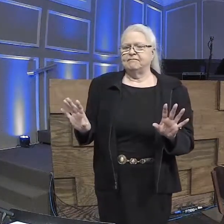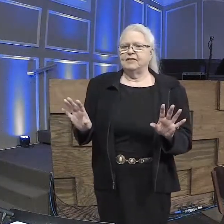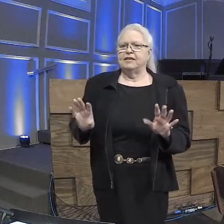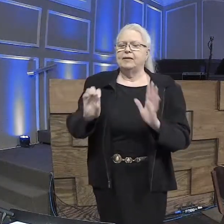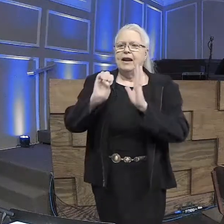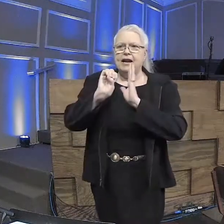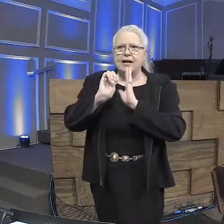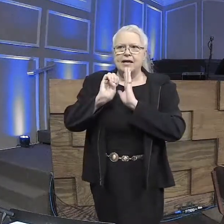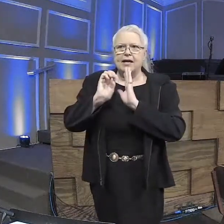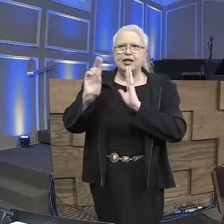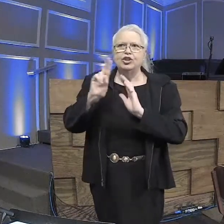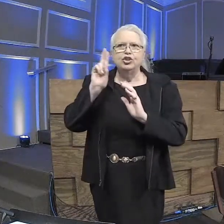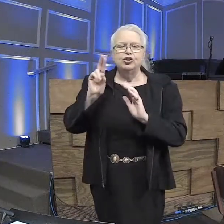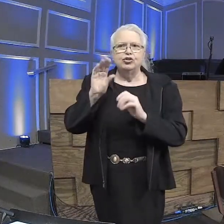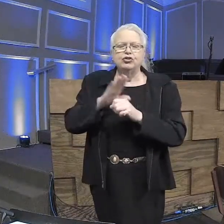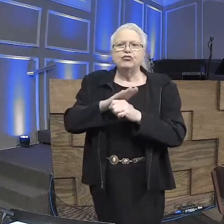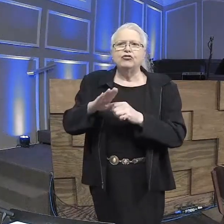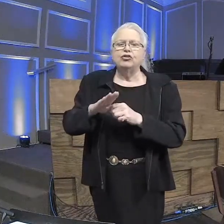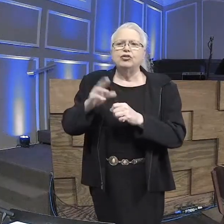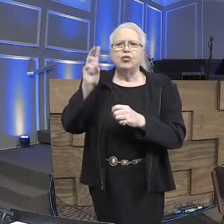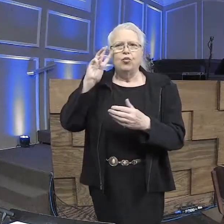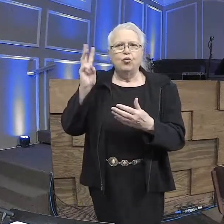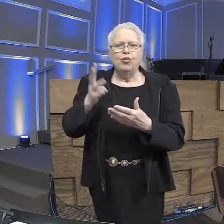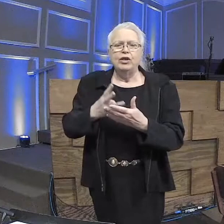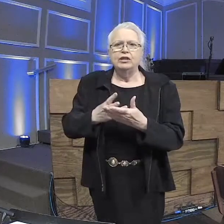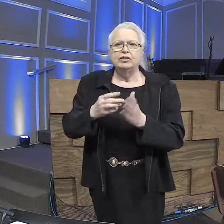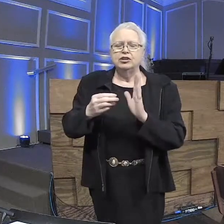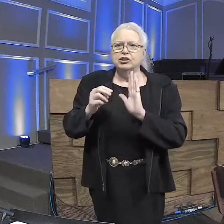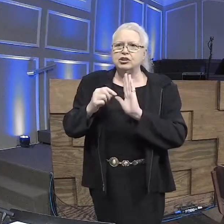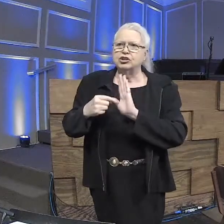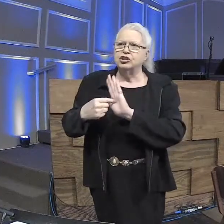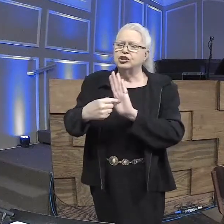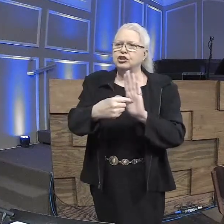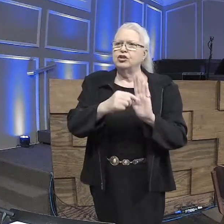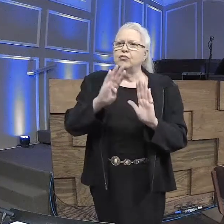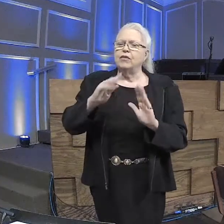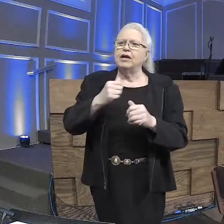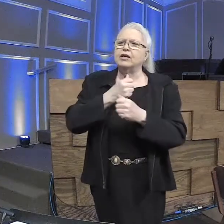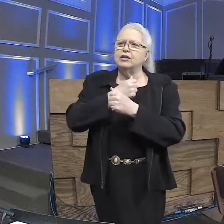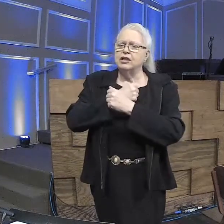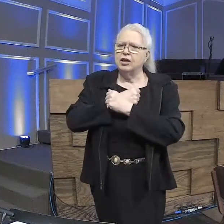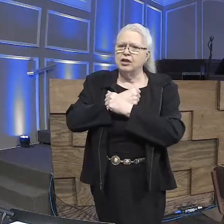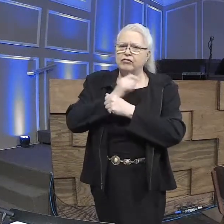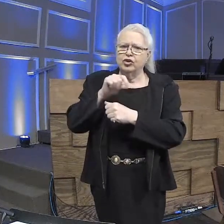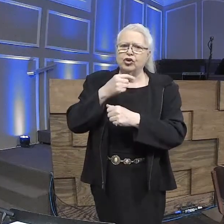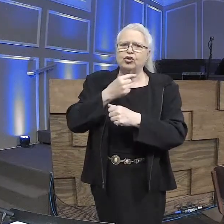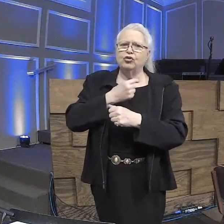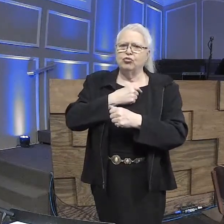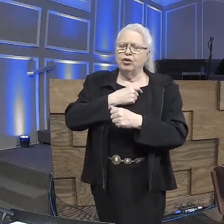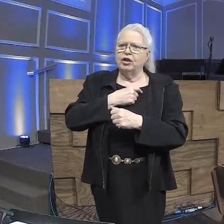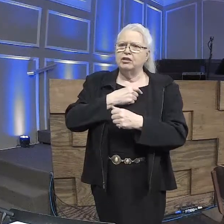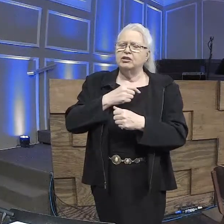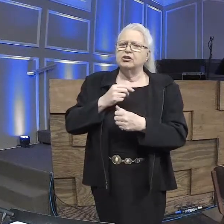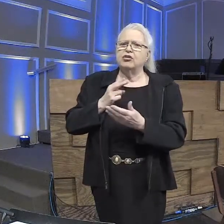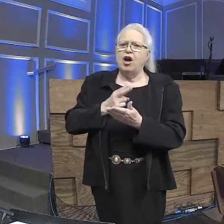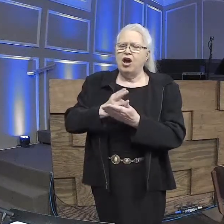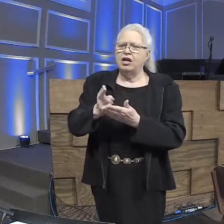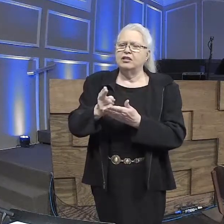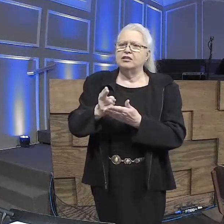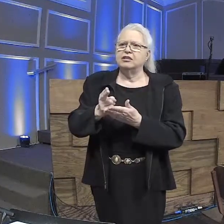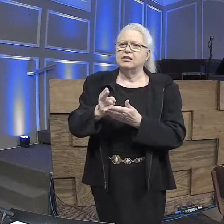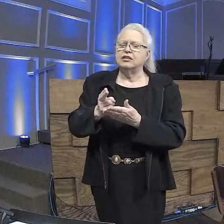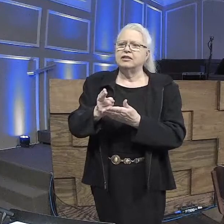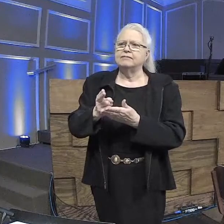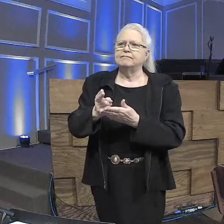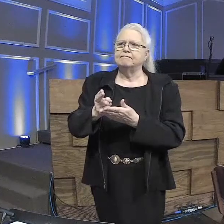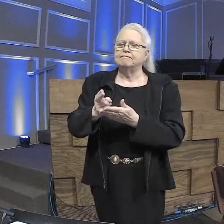by your love, your grace, your integrity, and your goodness. And can I tell you this? What's true individually is true